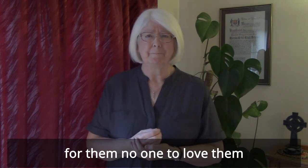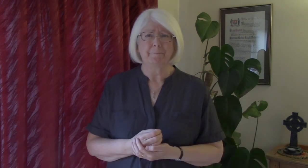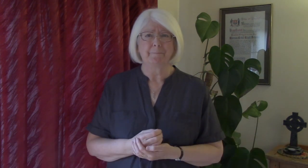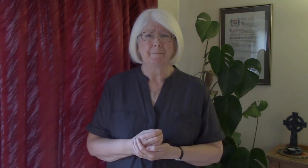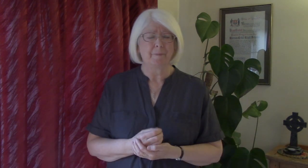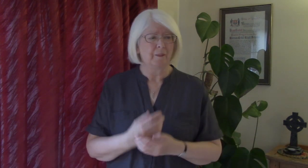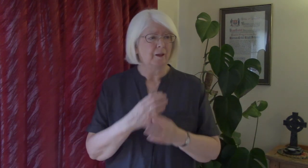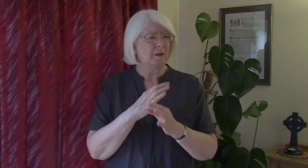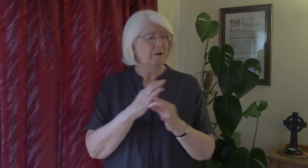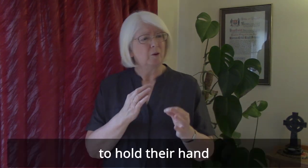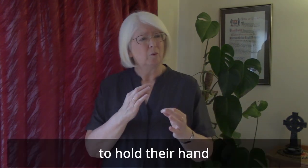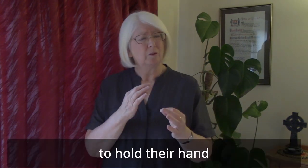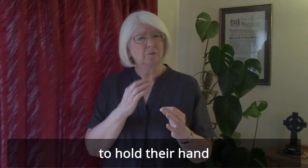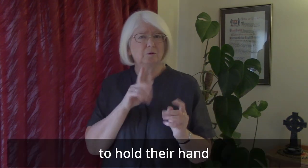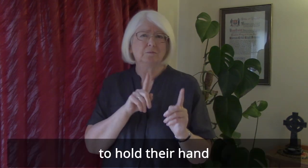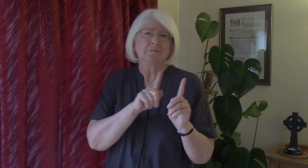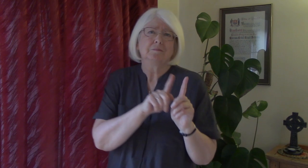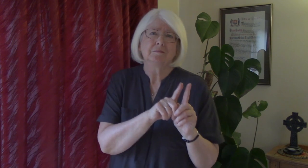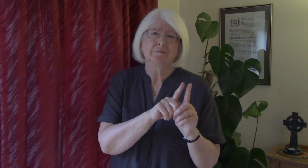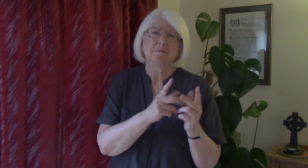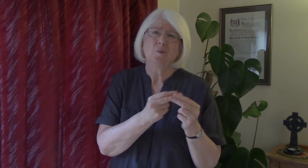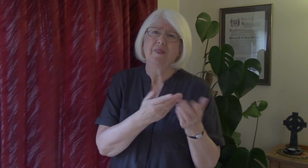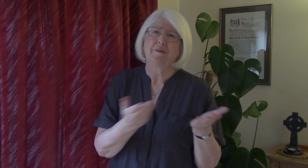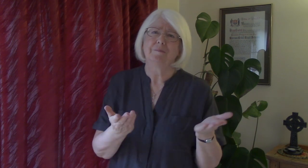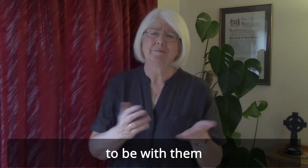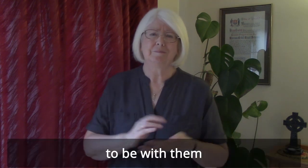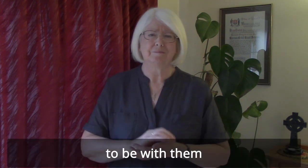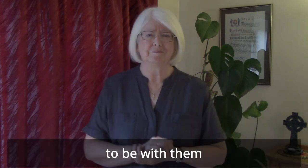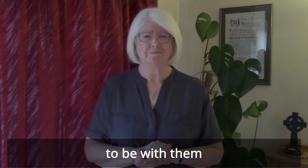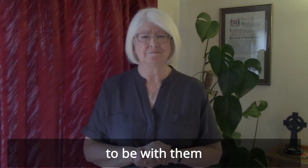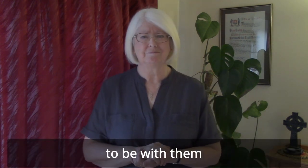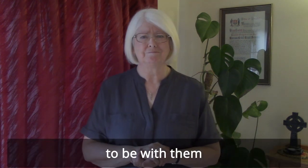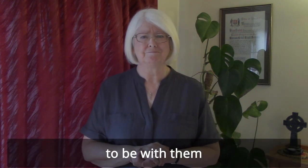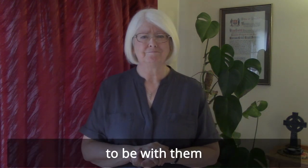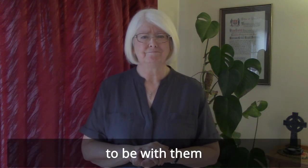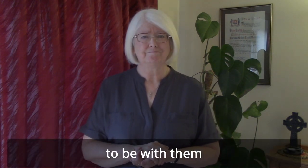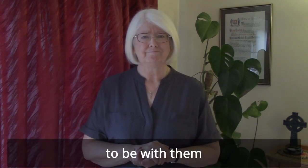love them, to hold their hand, to be with them.